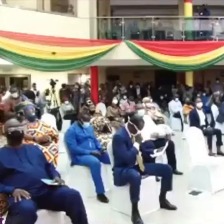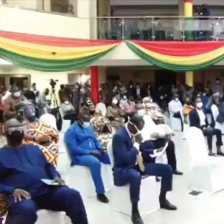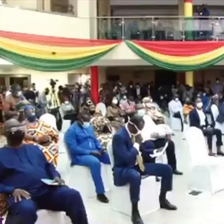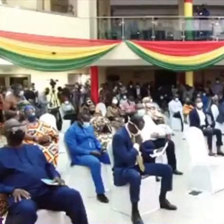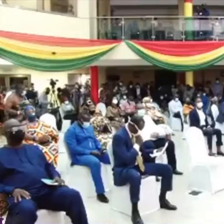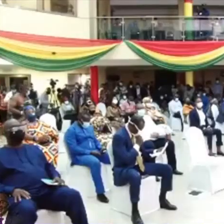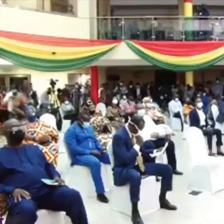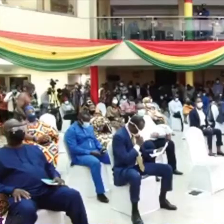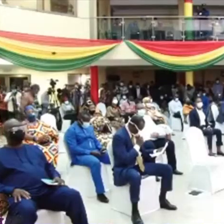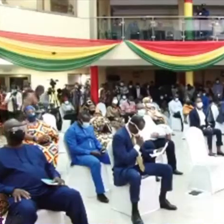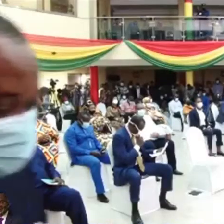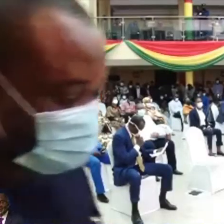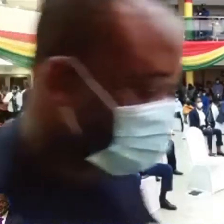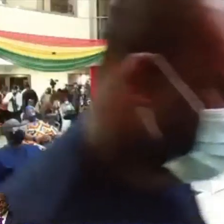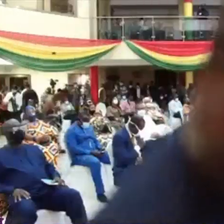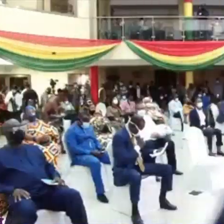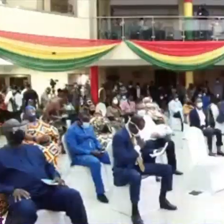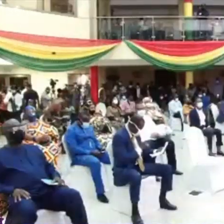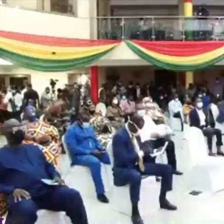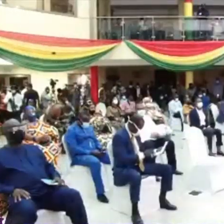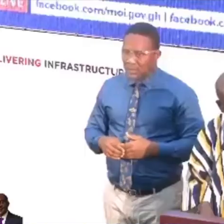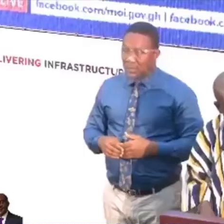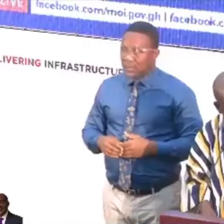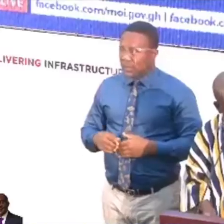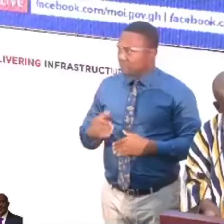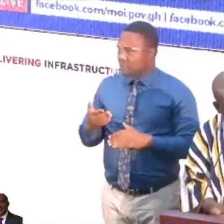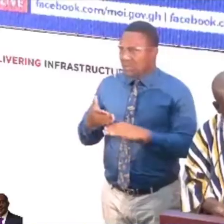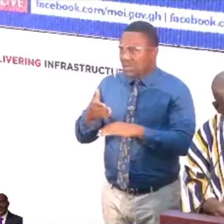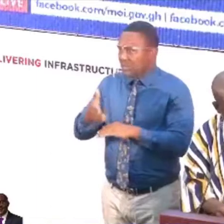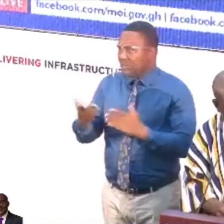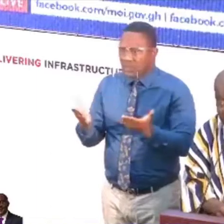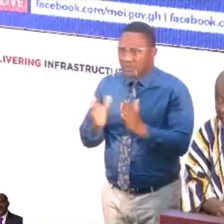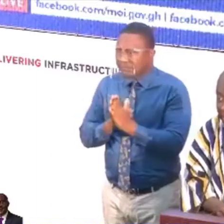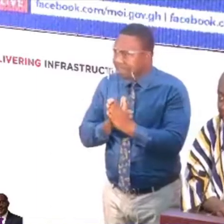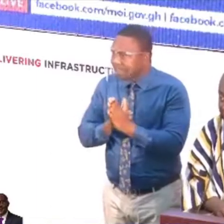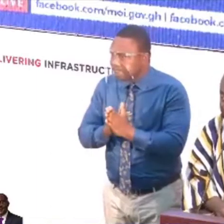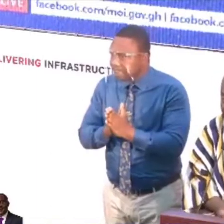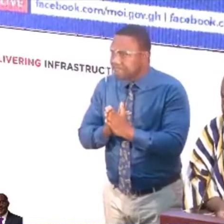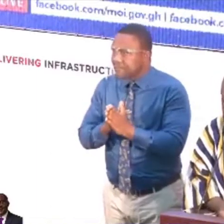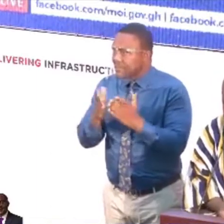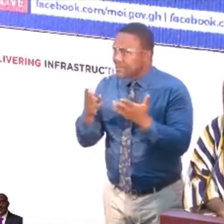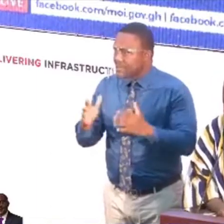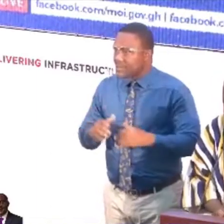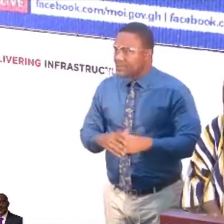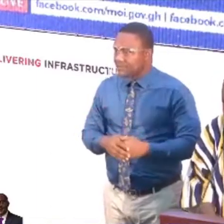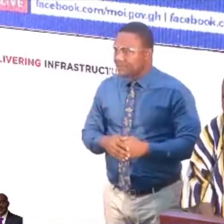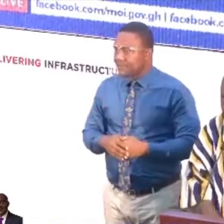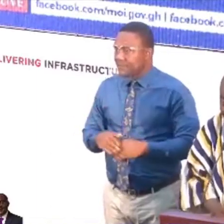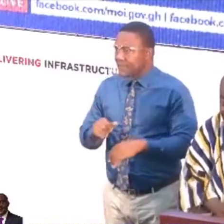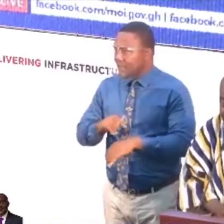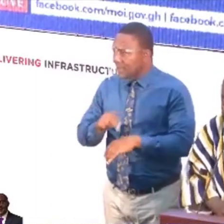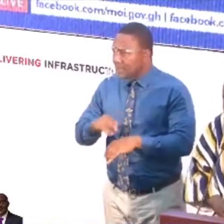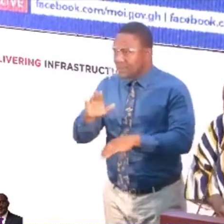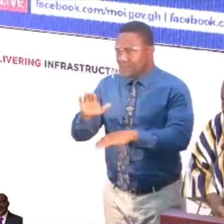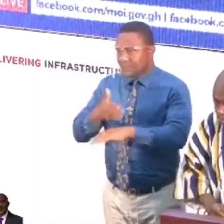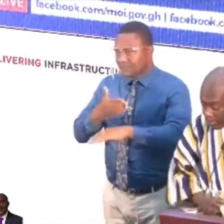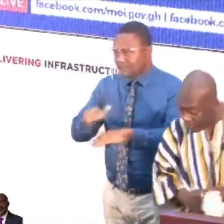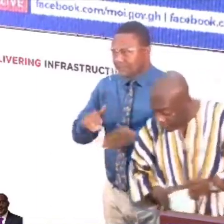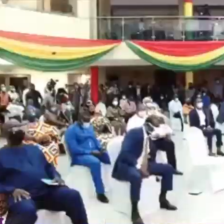shortly after a prayer and then take the national anthem before we wrap up.